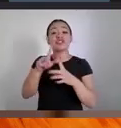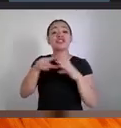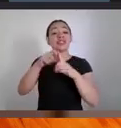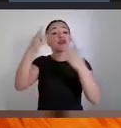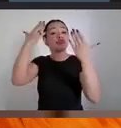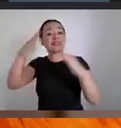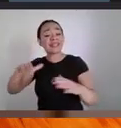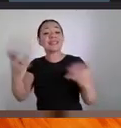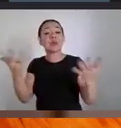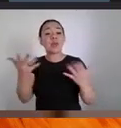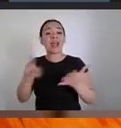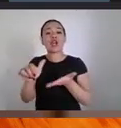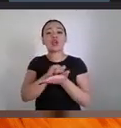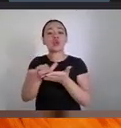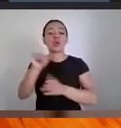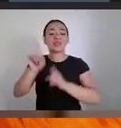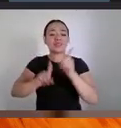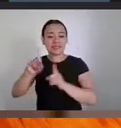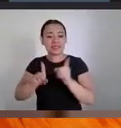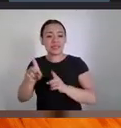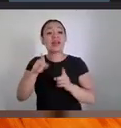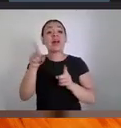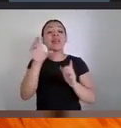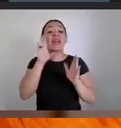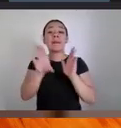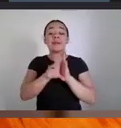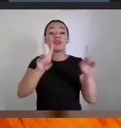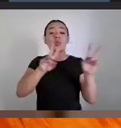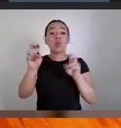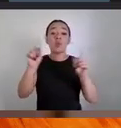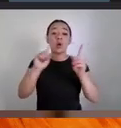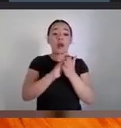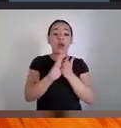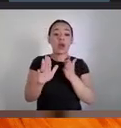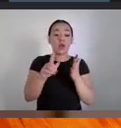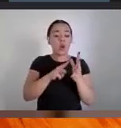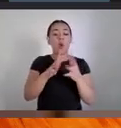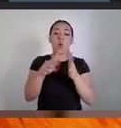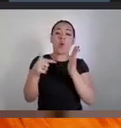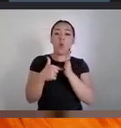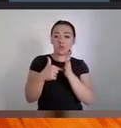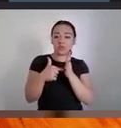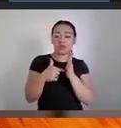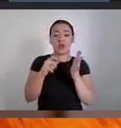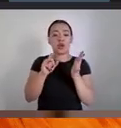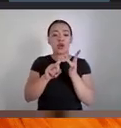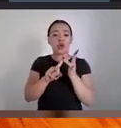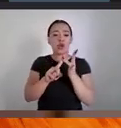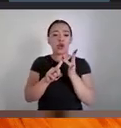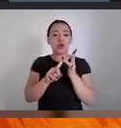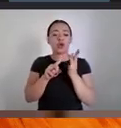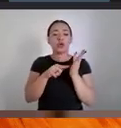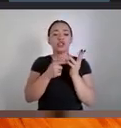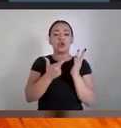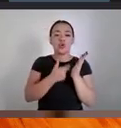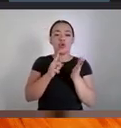City. The image is captioned Haute Couture, spelled Hawt, and shows a warmly lit, smiling